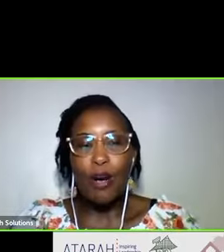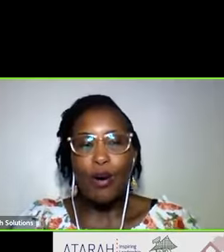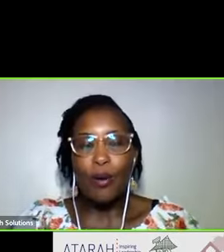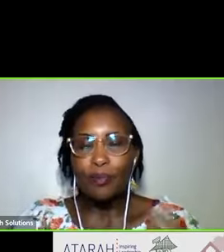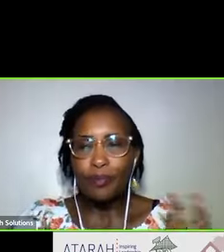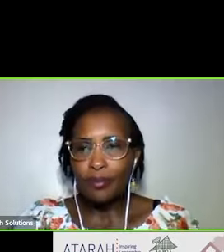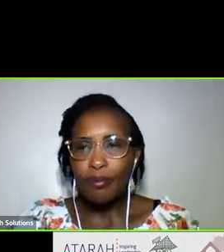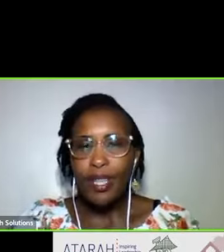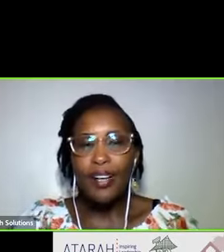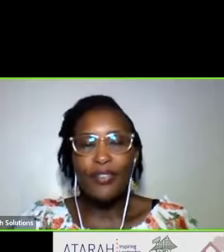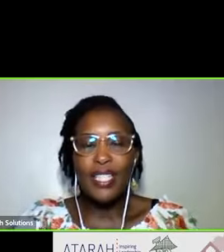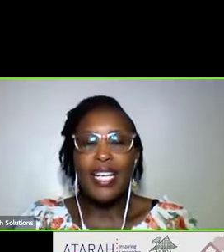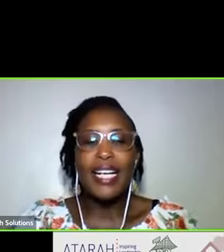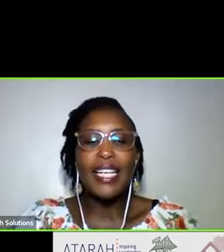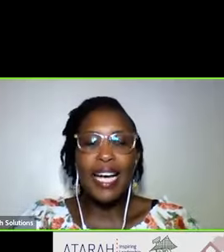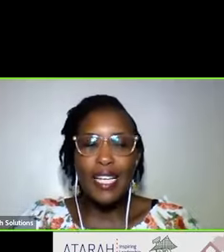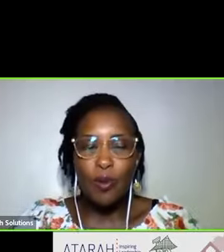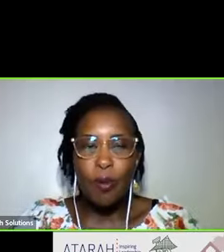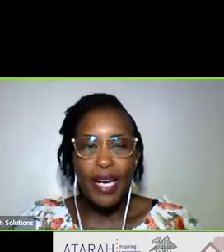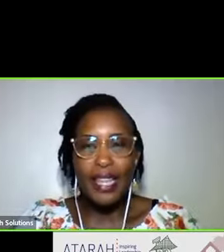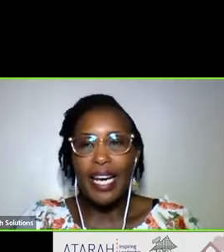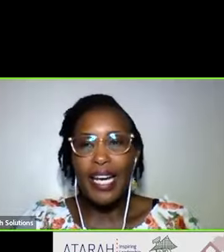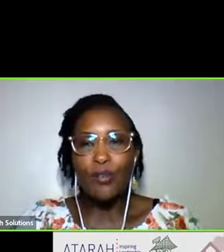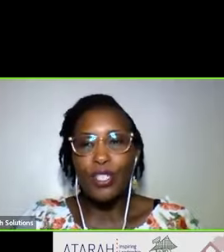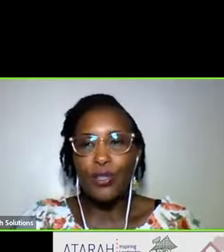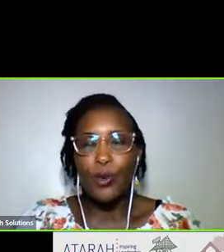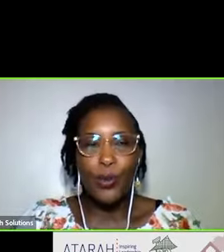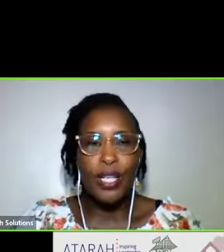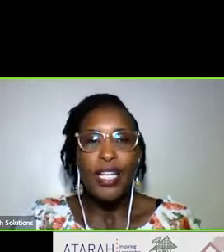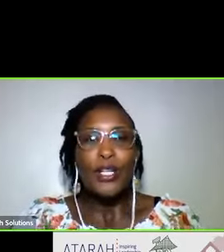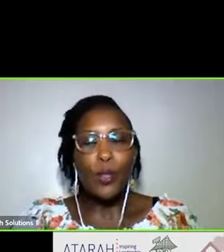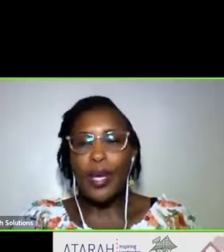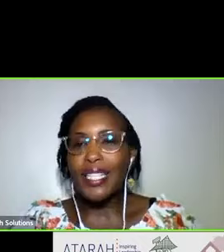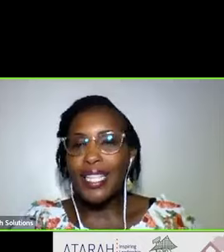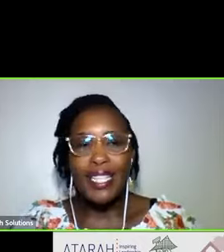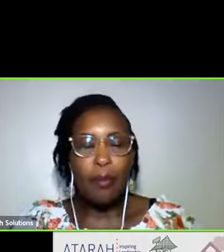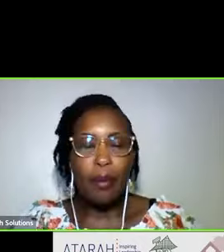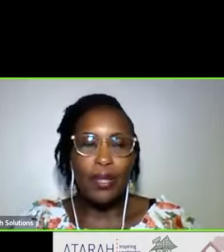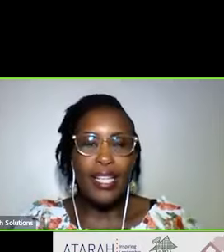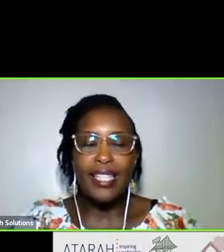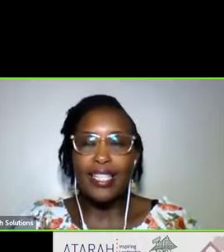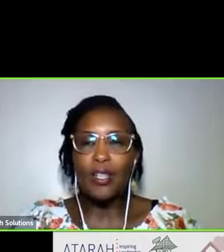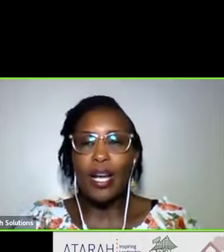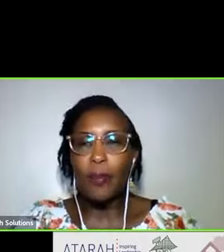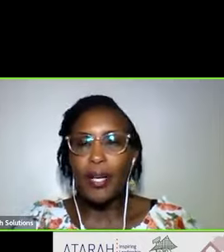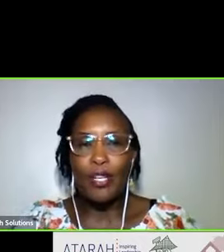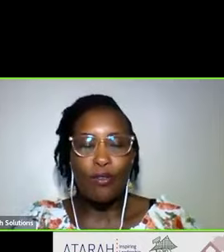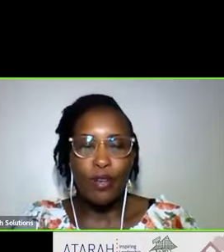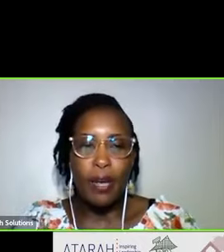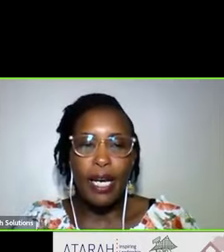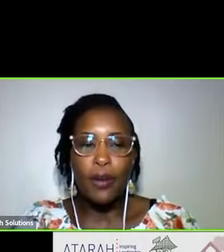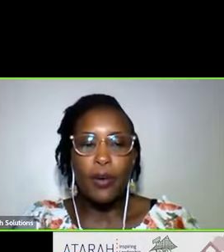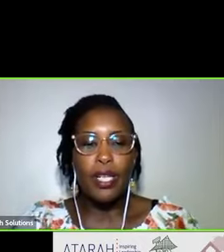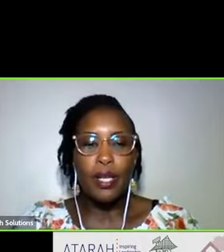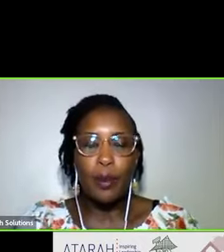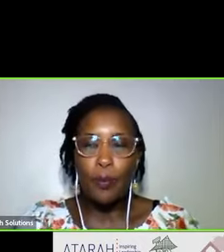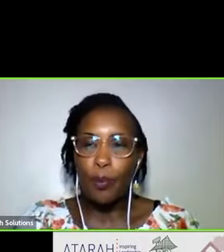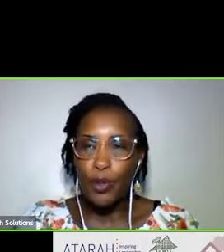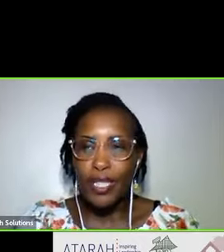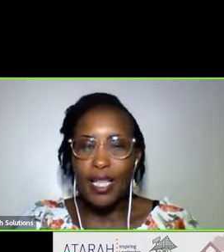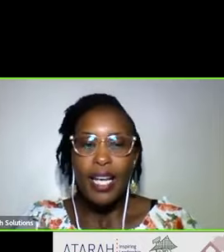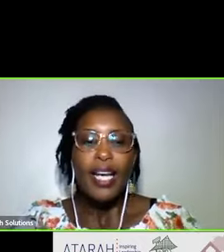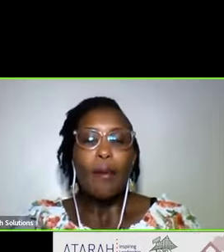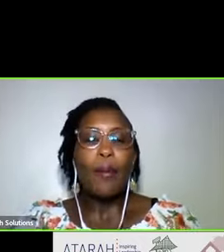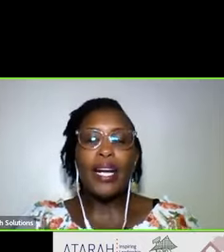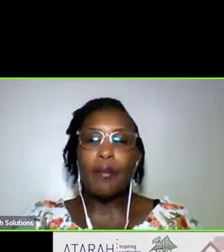meet now physically as we mark the end of season 3. So we're excited about that. This is going to happen in November, and we will keep